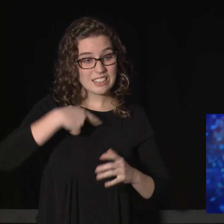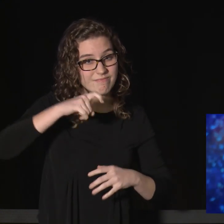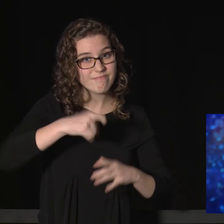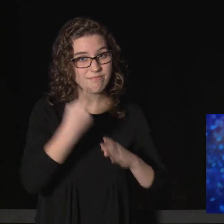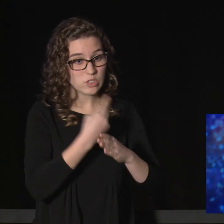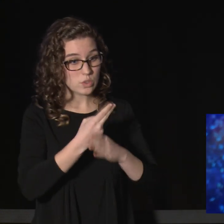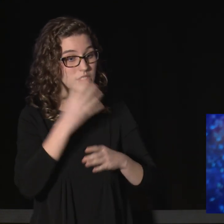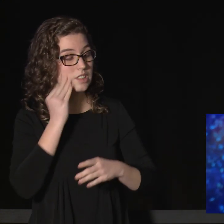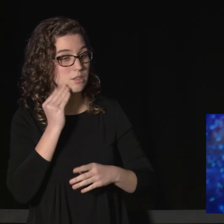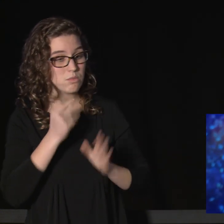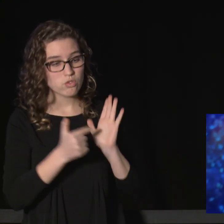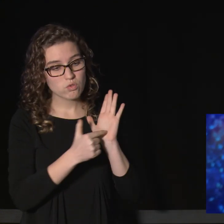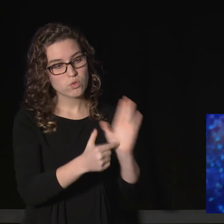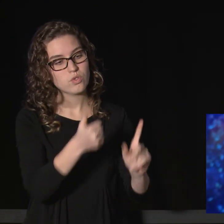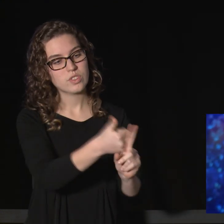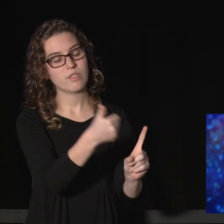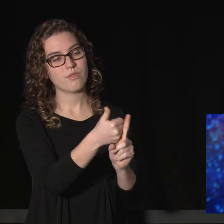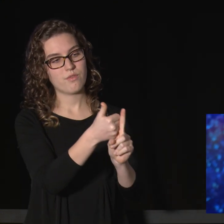you yourself.